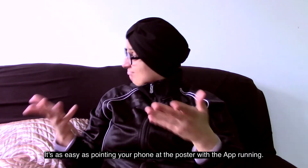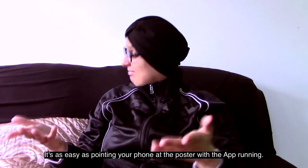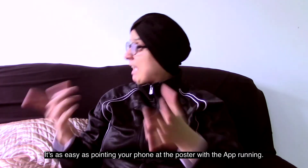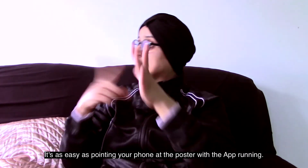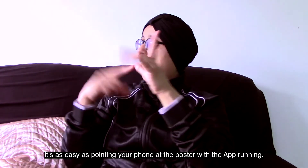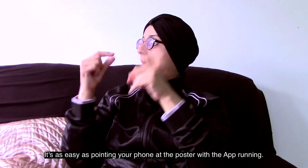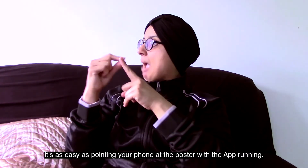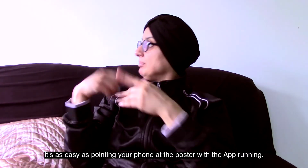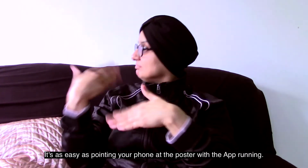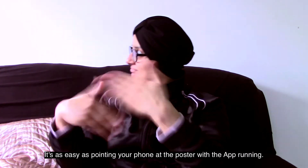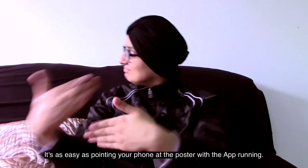the app is running.